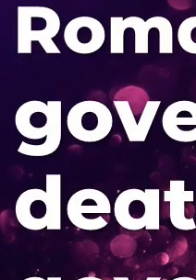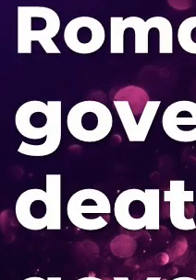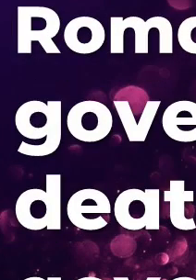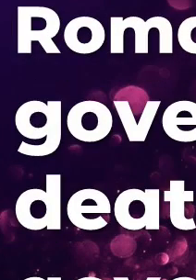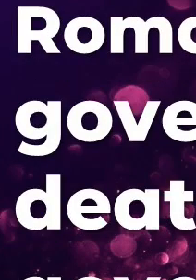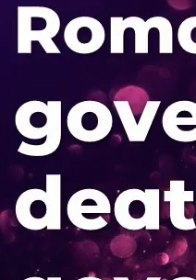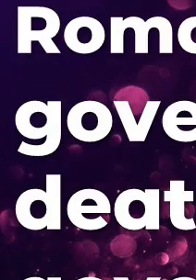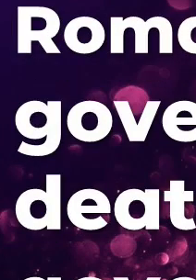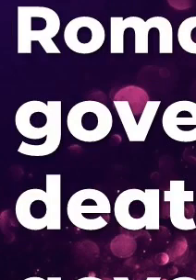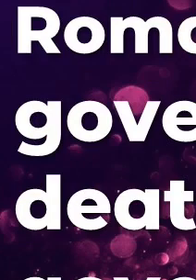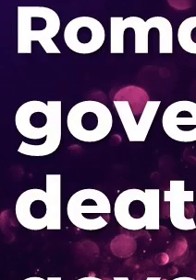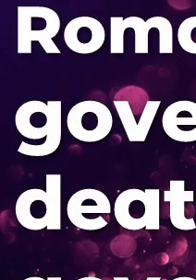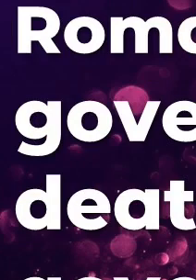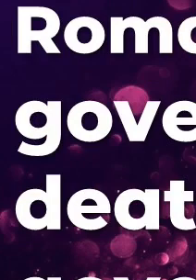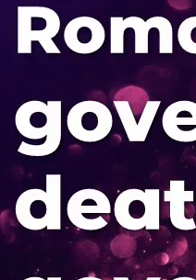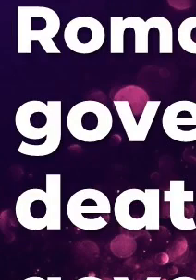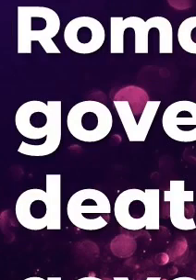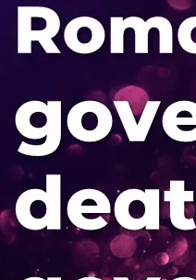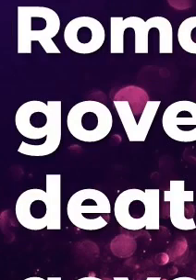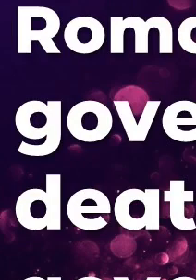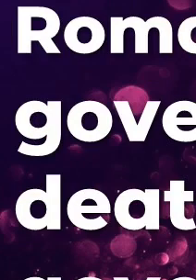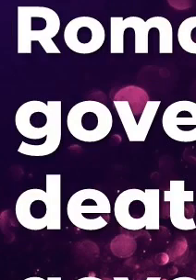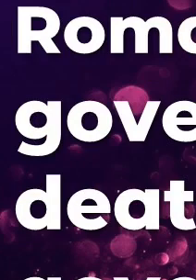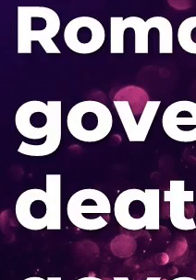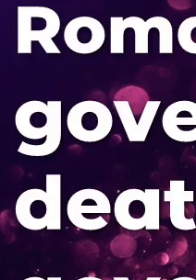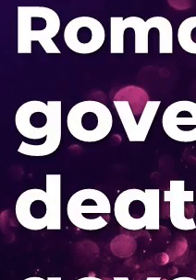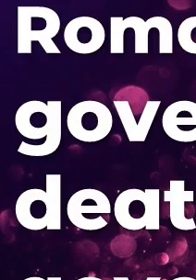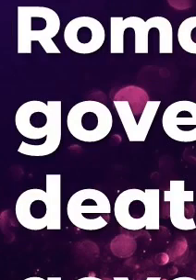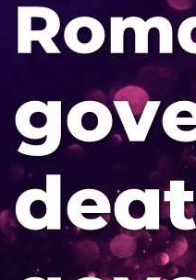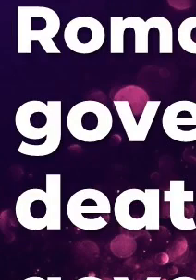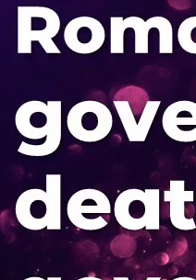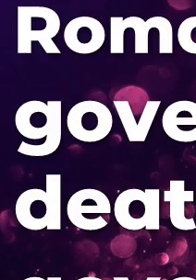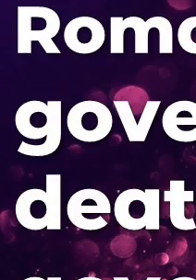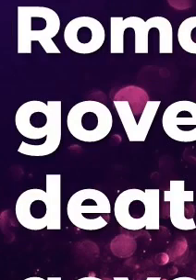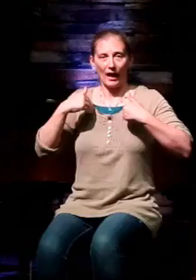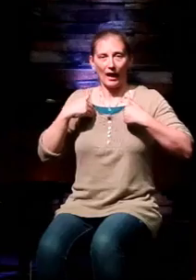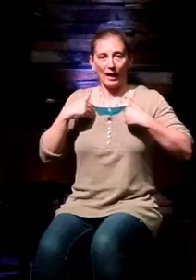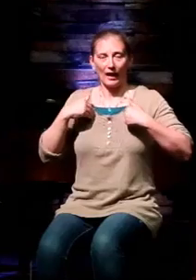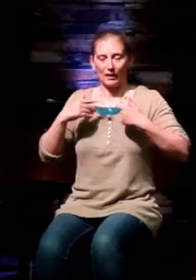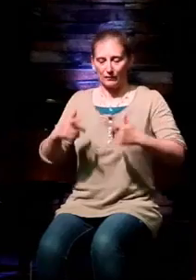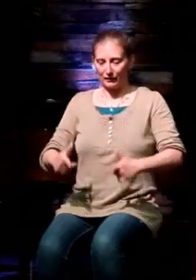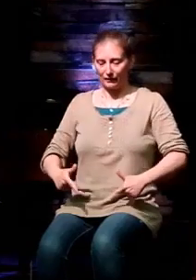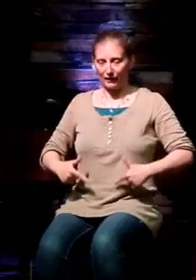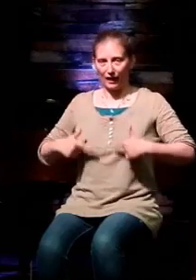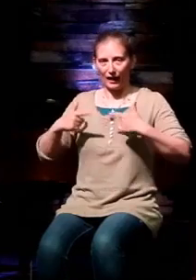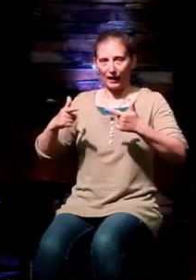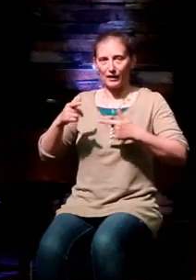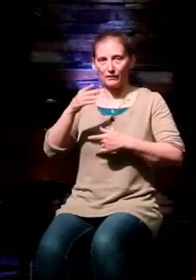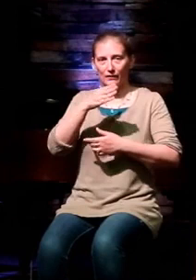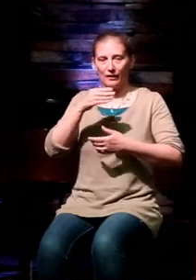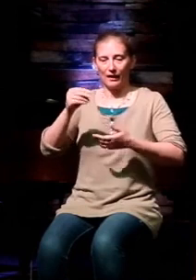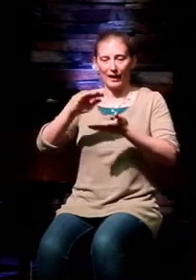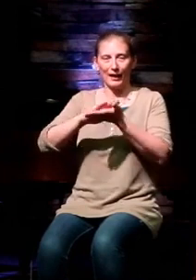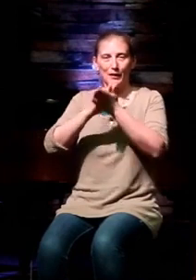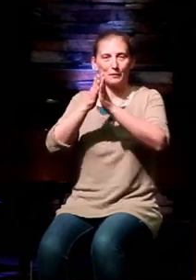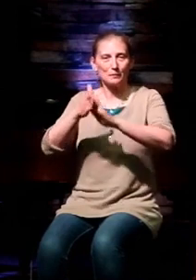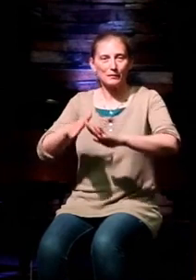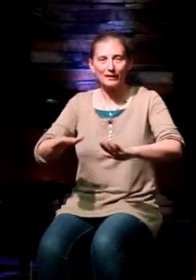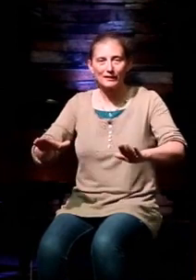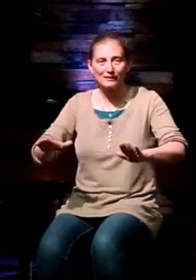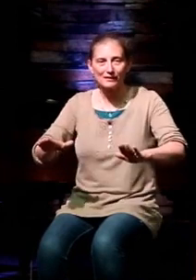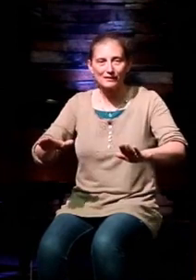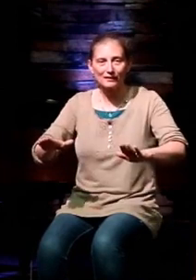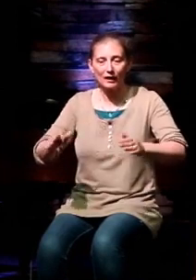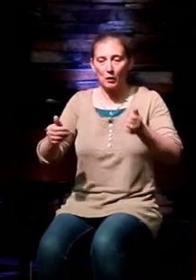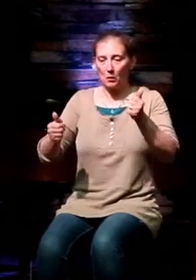death, but the mind governed by the Spirit is life and peace. Which one do you want working in your life today?